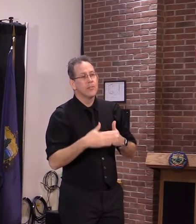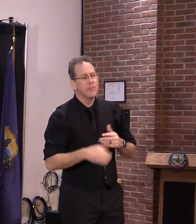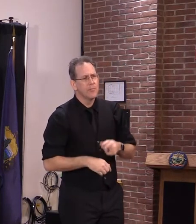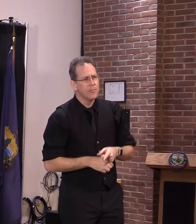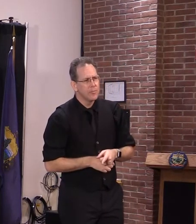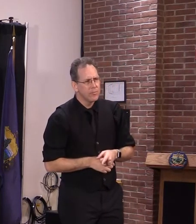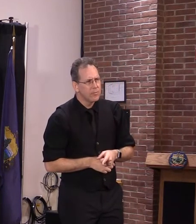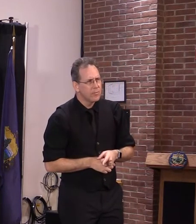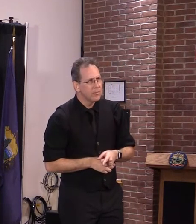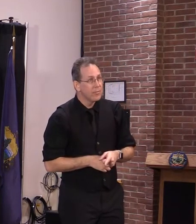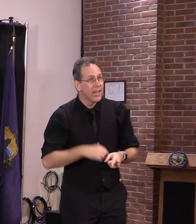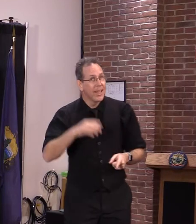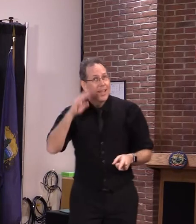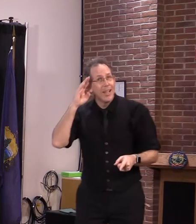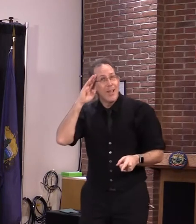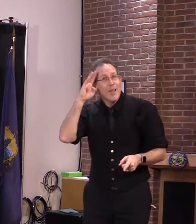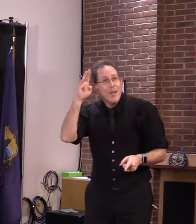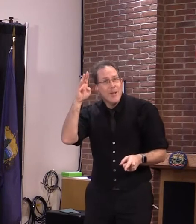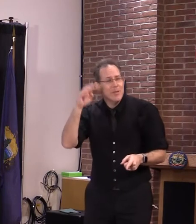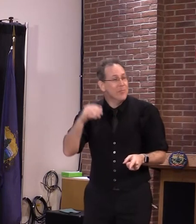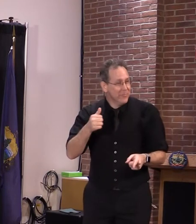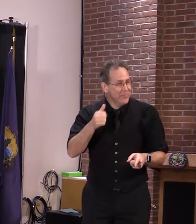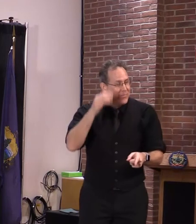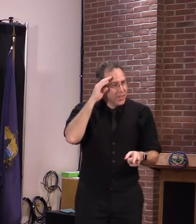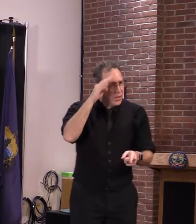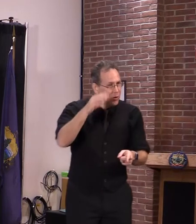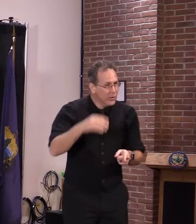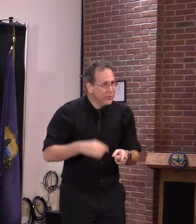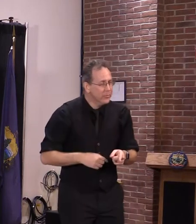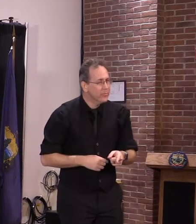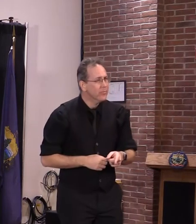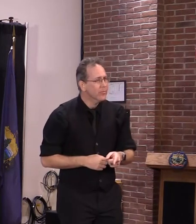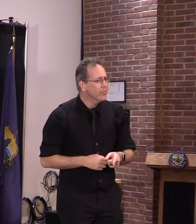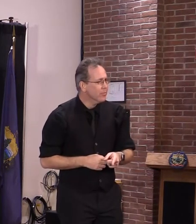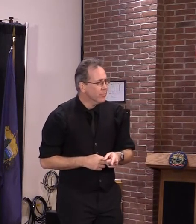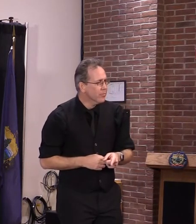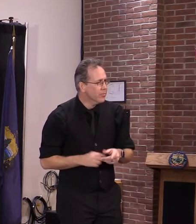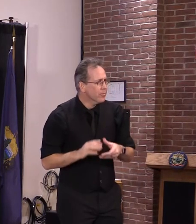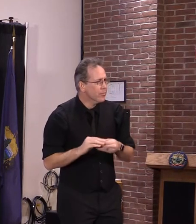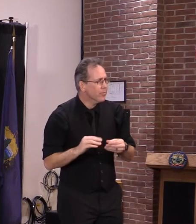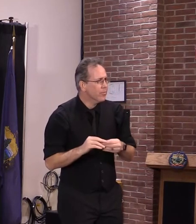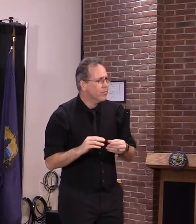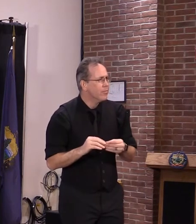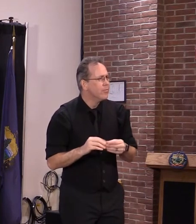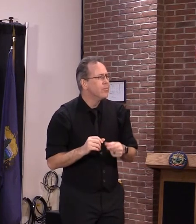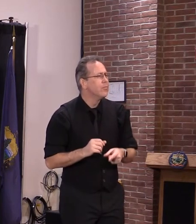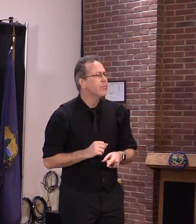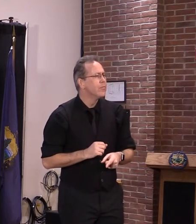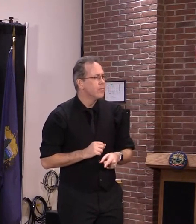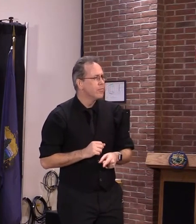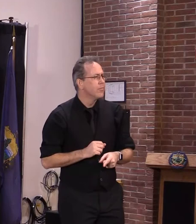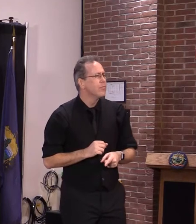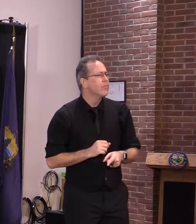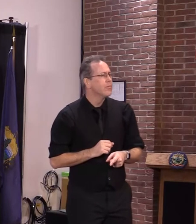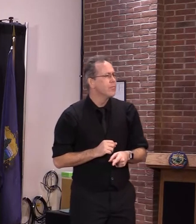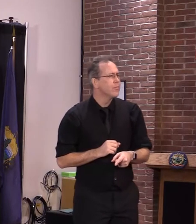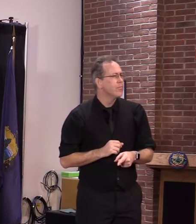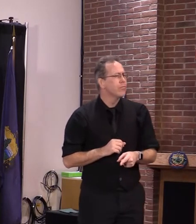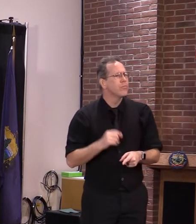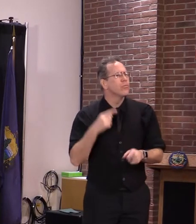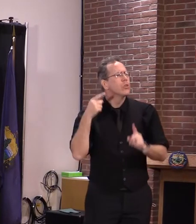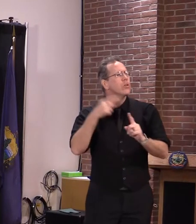Hi. So I kind of wanted to hear more about the experience of long-term care